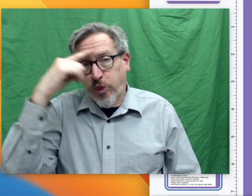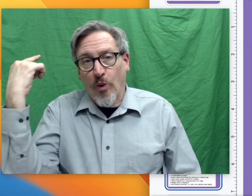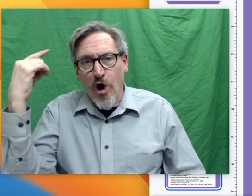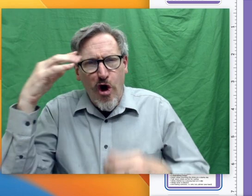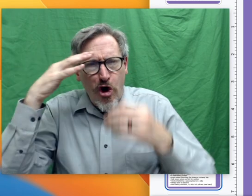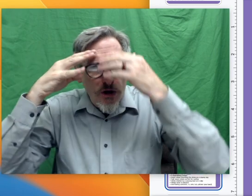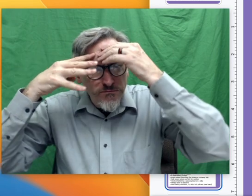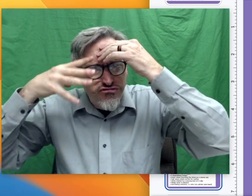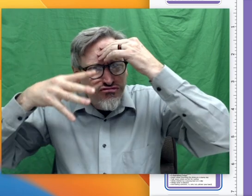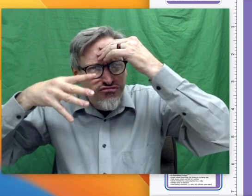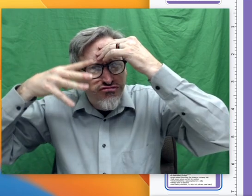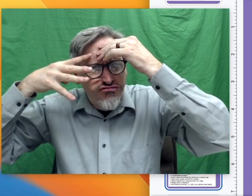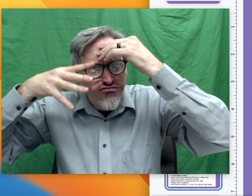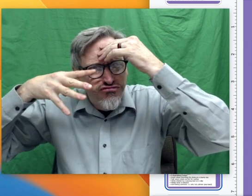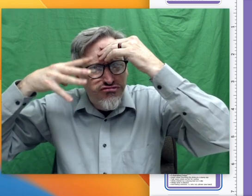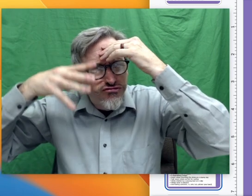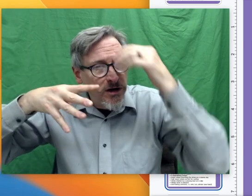Oh.